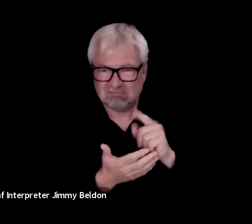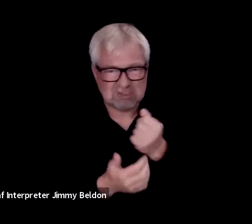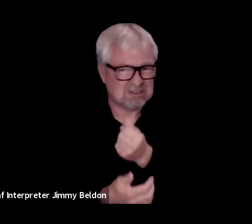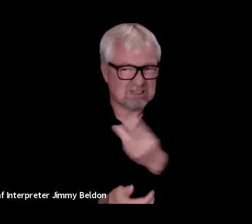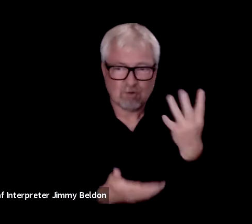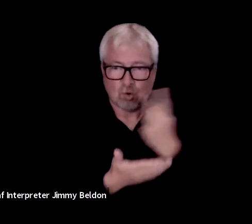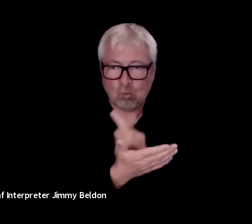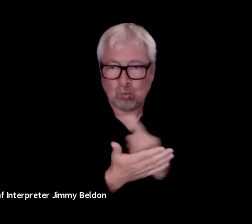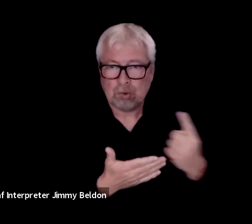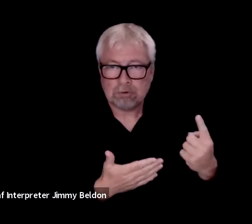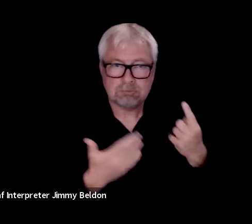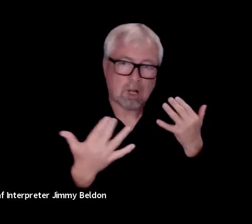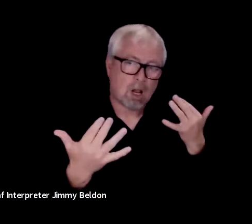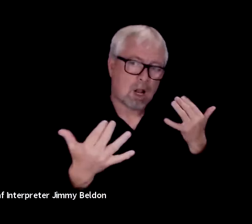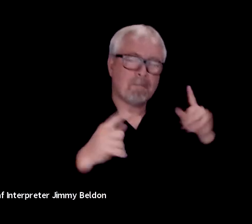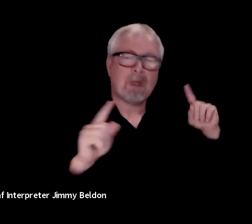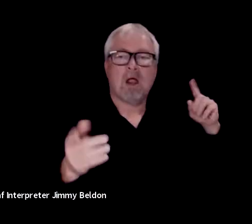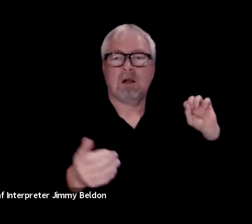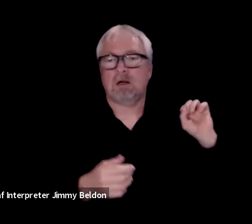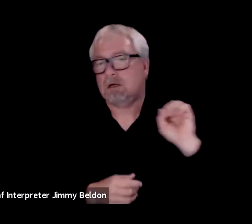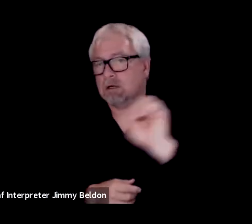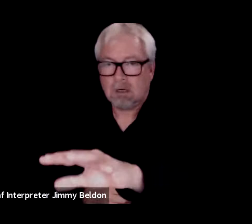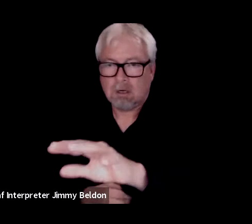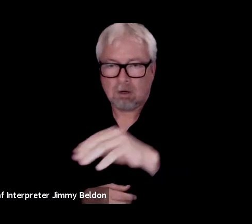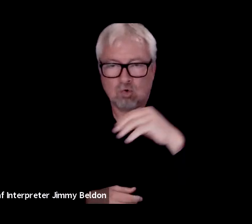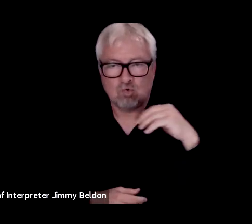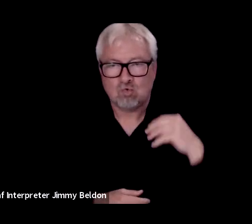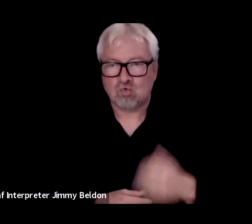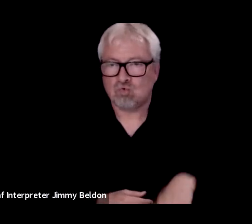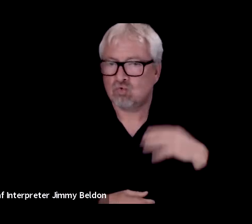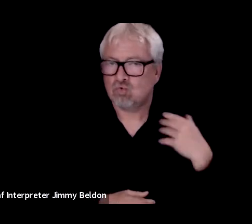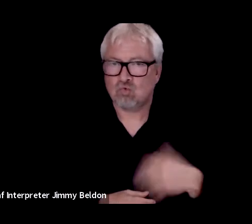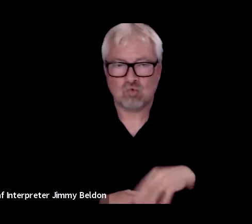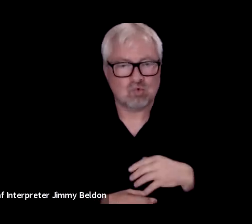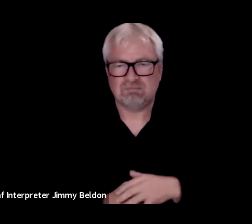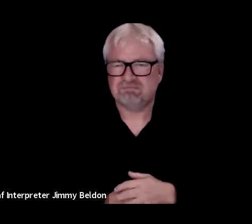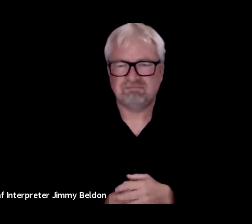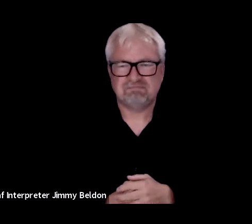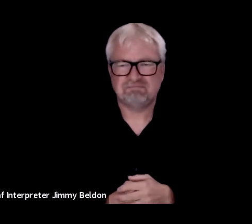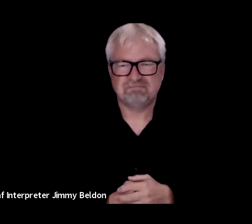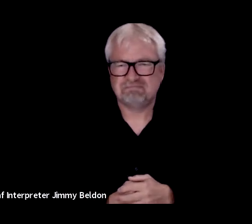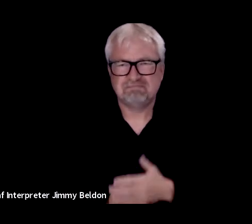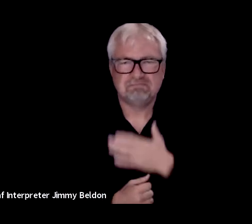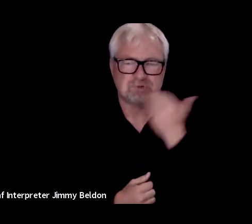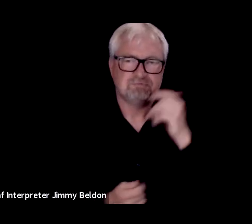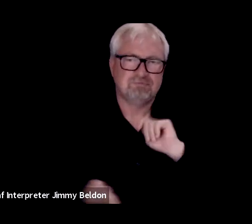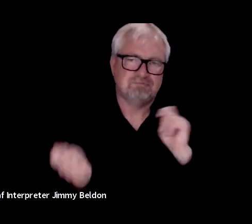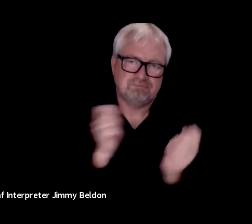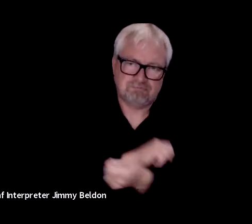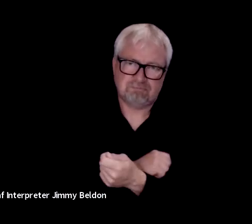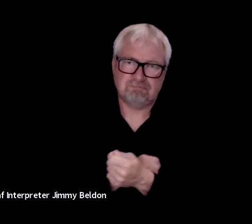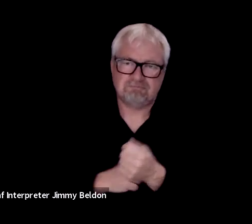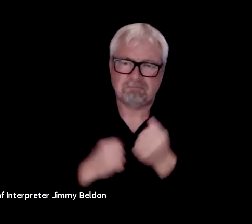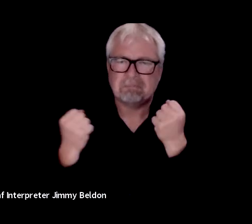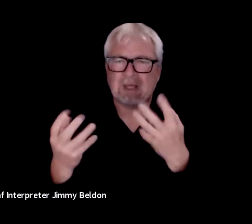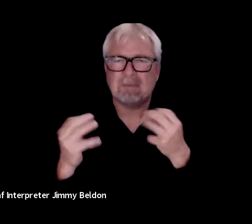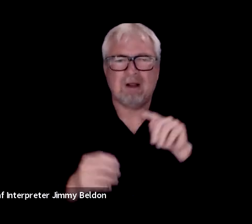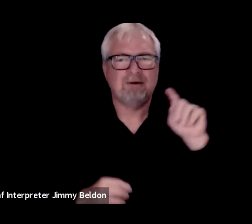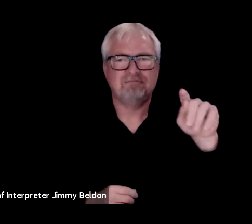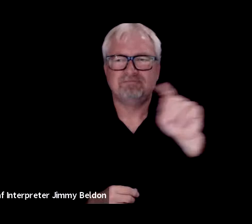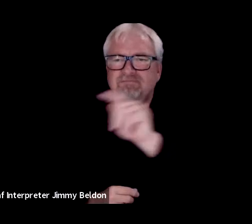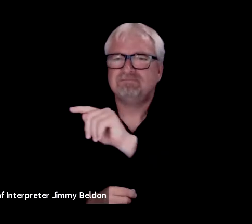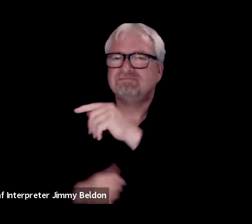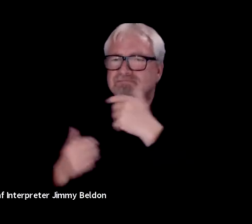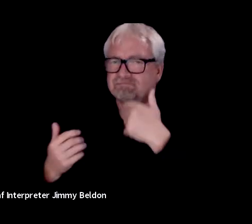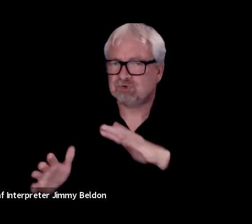just been told that over 1,600 records have already been downloaded since the app went live this morning. So that's 1,600 folks able to get